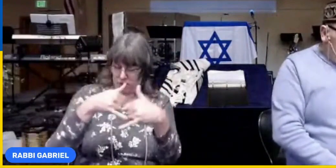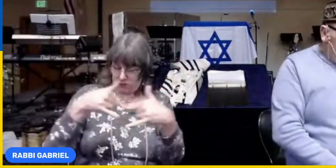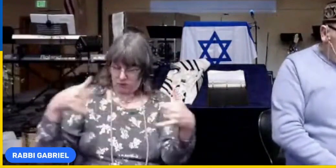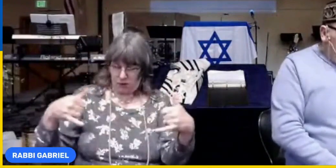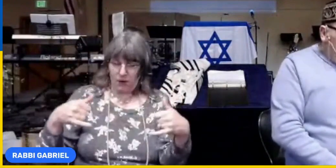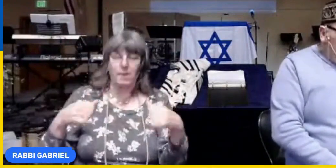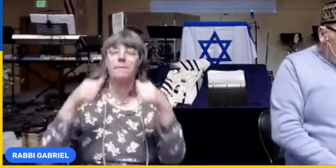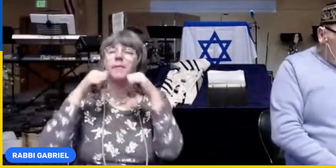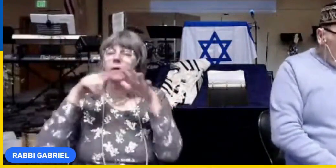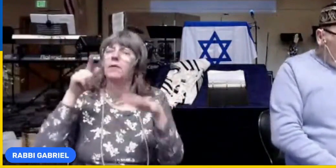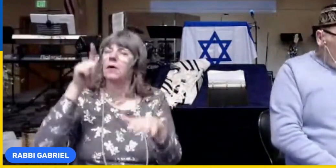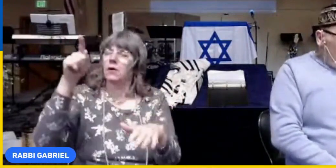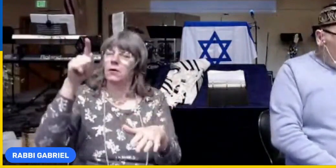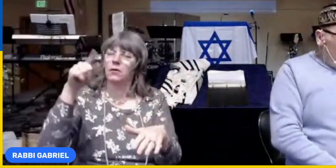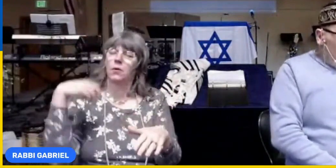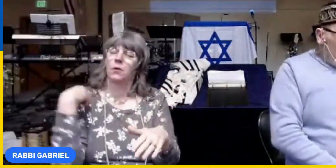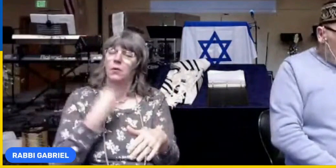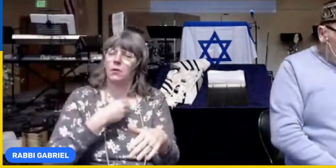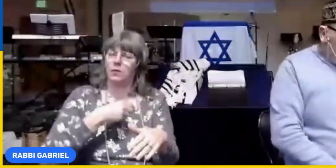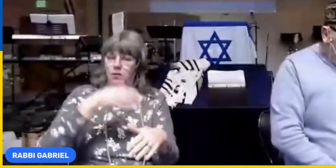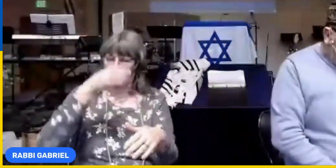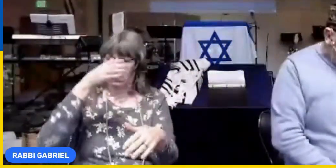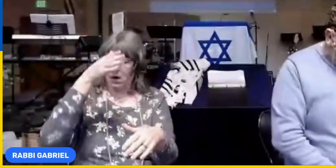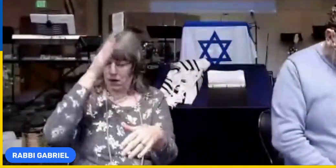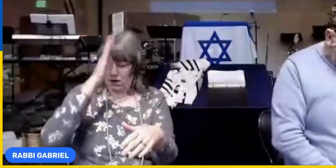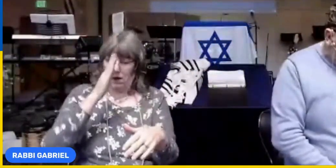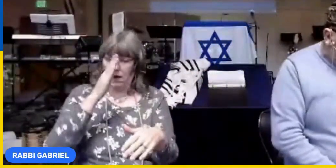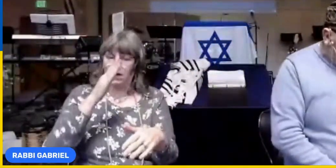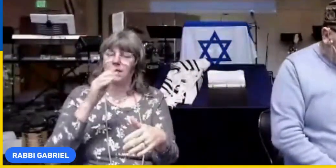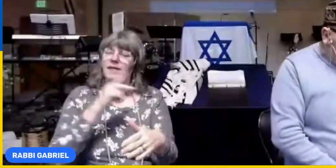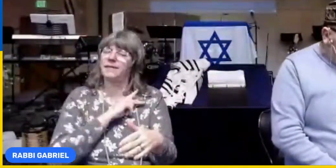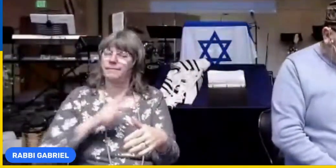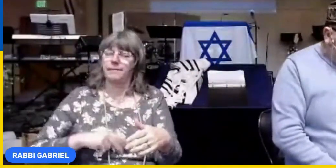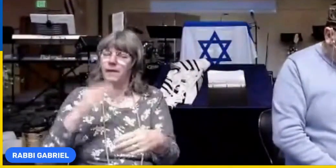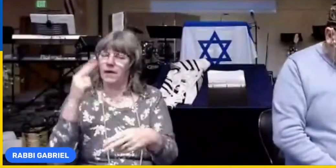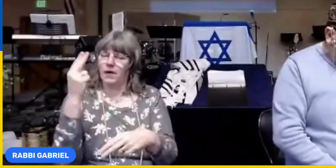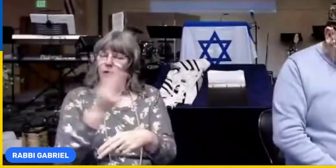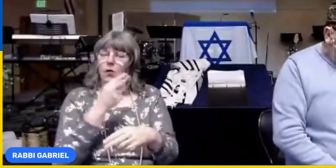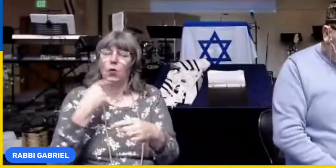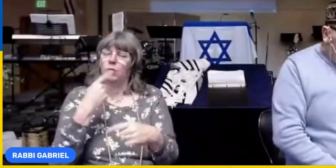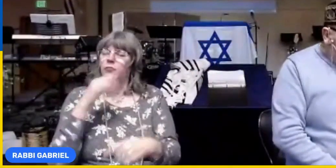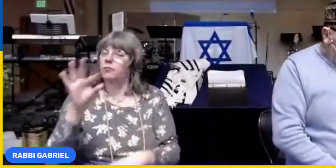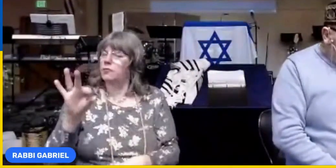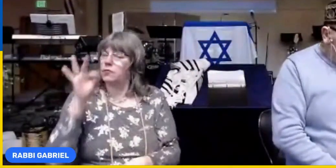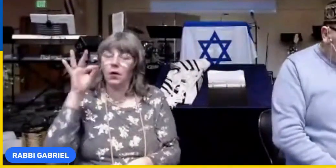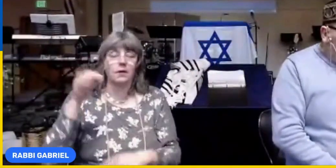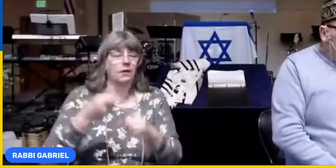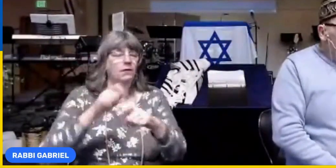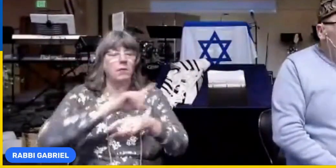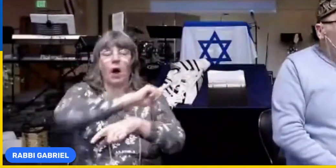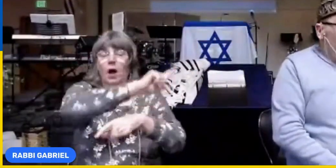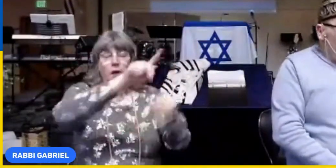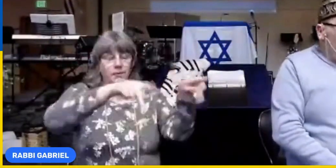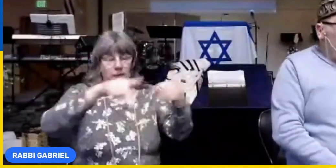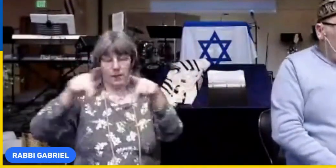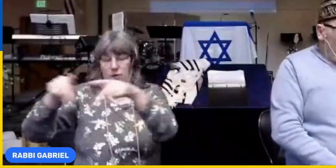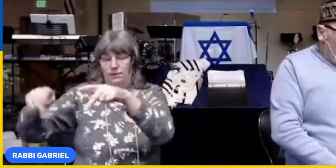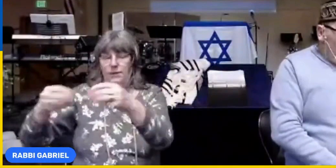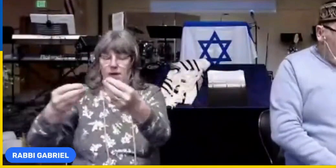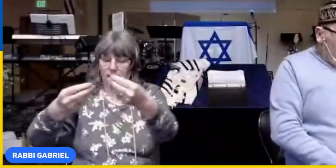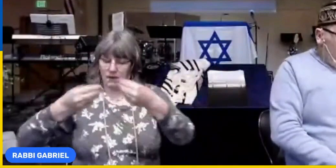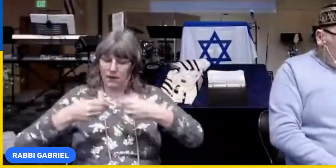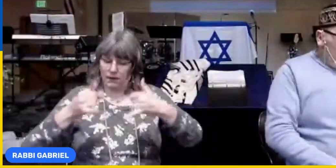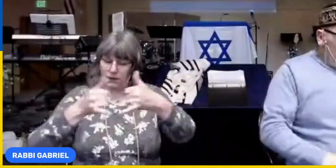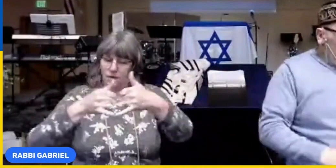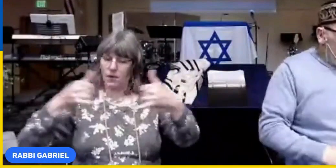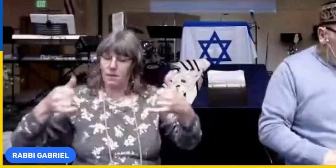his people. Blessed are you, O Lord, our God, King of the universe, who chose us from all peoples to give us his